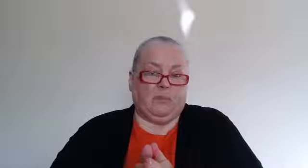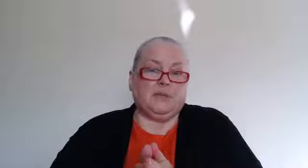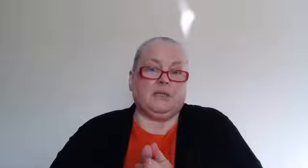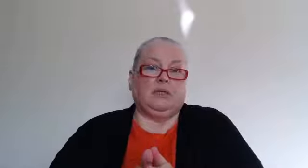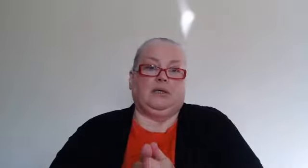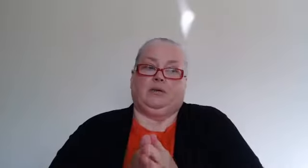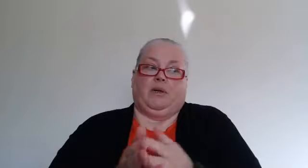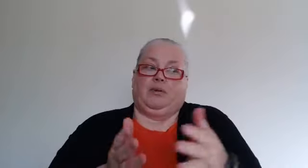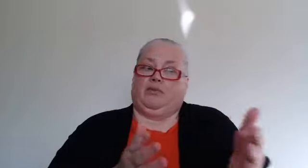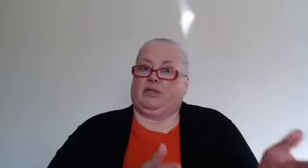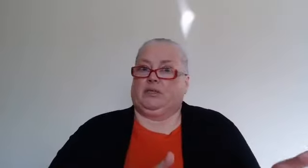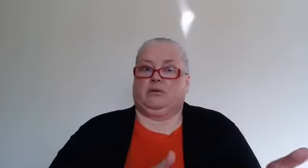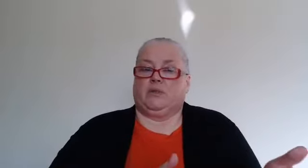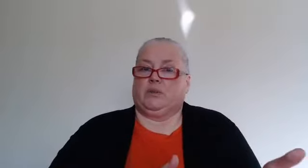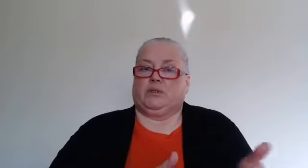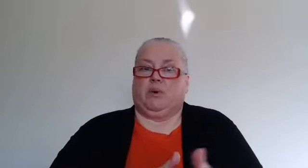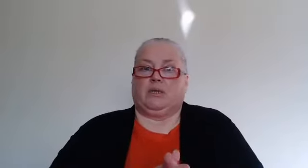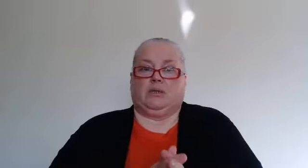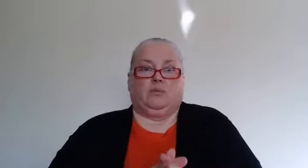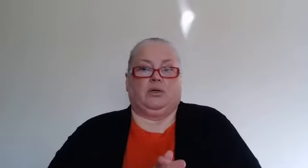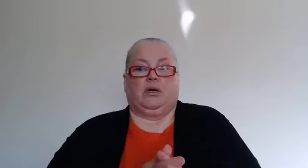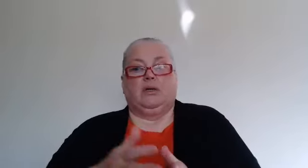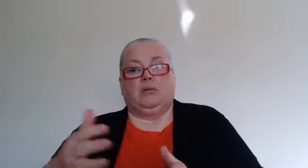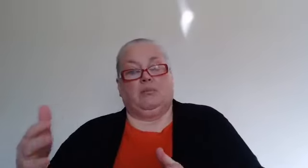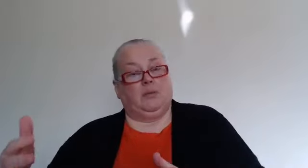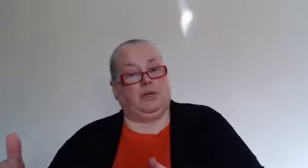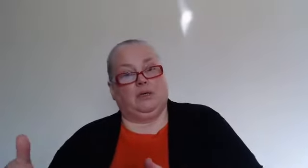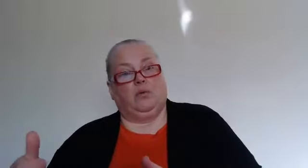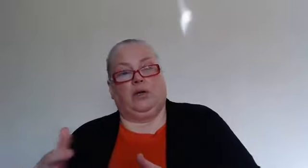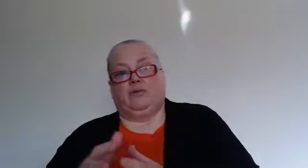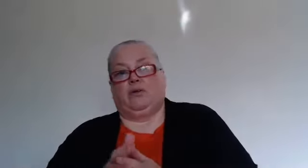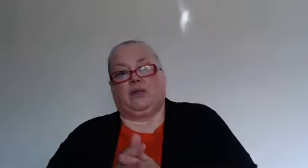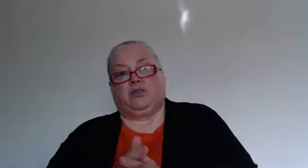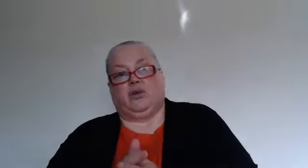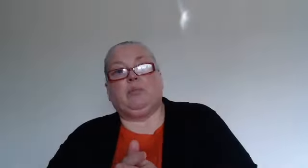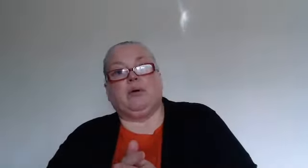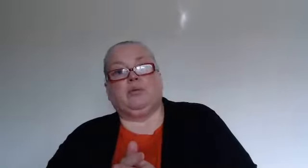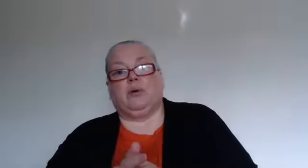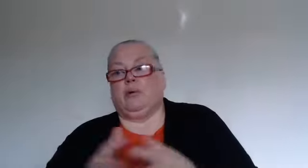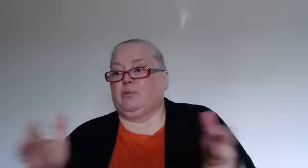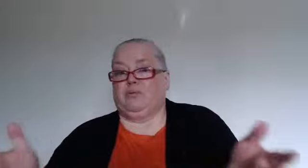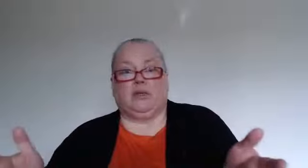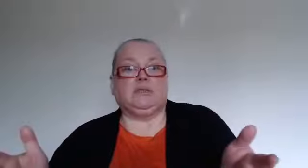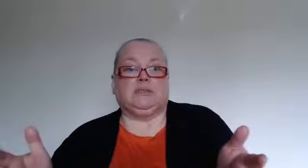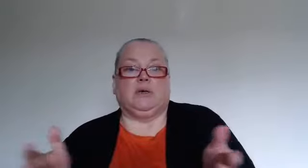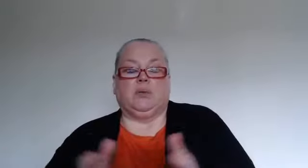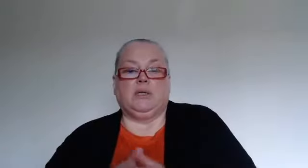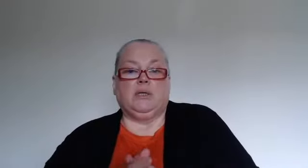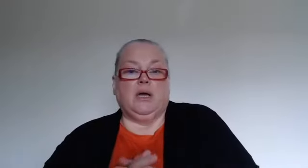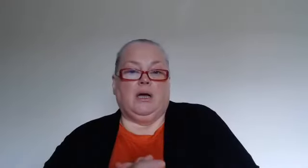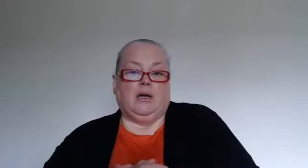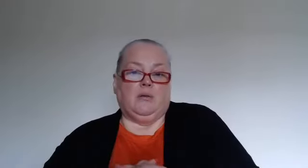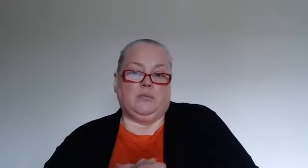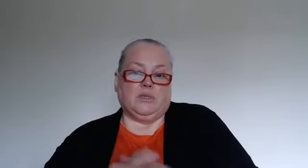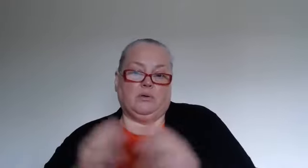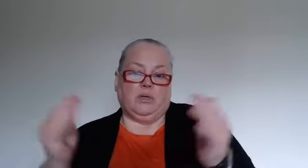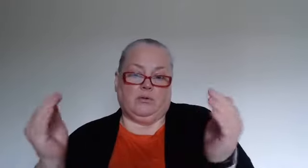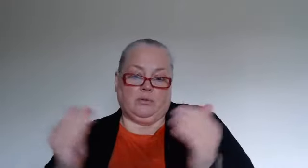dropped. Maybe you've had to go switch to part-time work. Maybe one of you have had to drop out of work. Maybe you've lost a job. So that